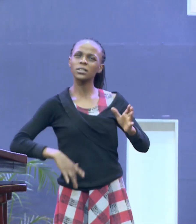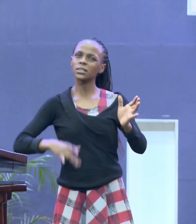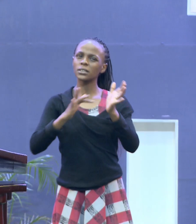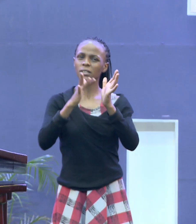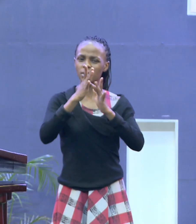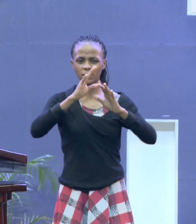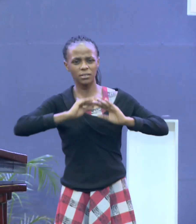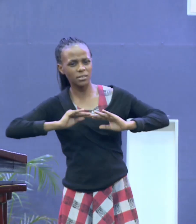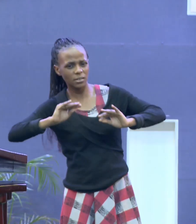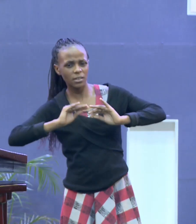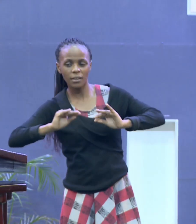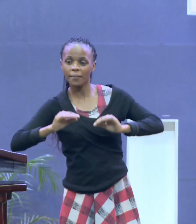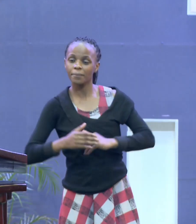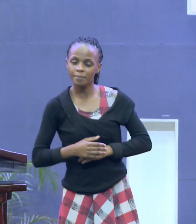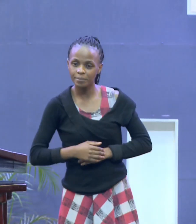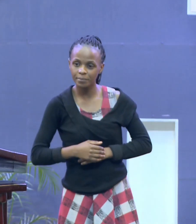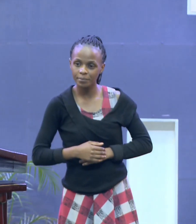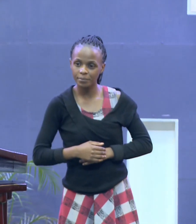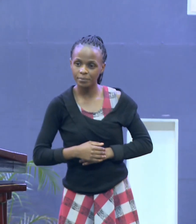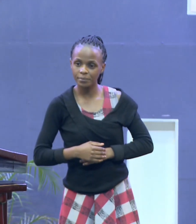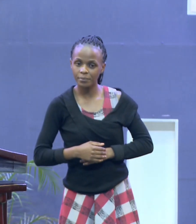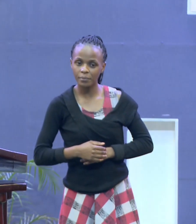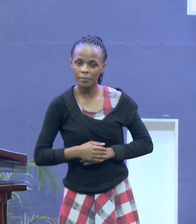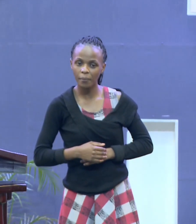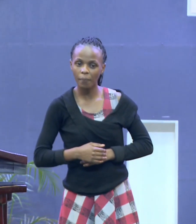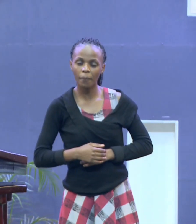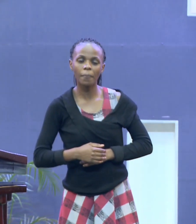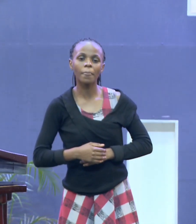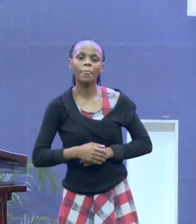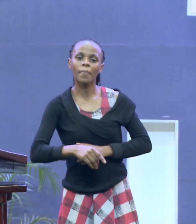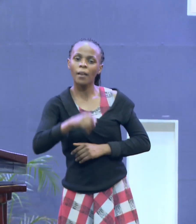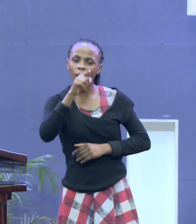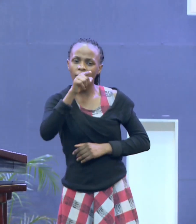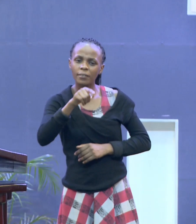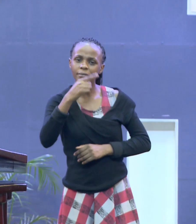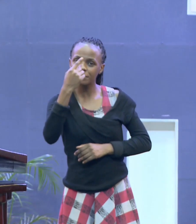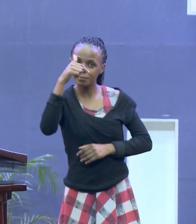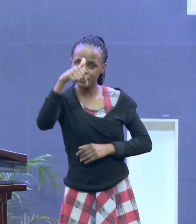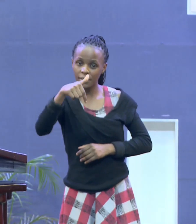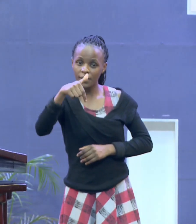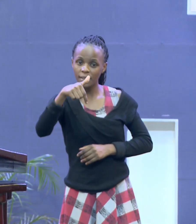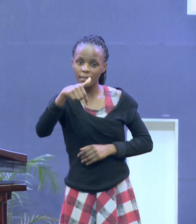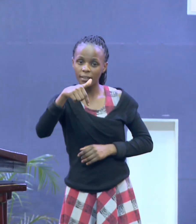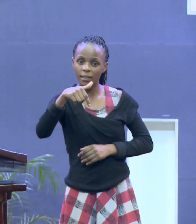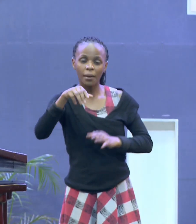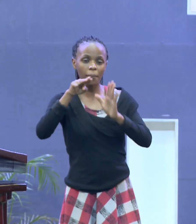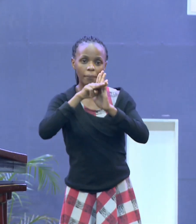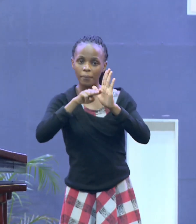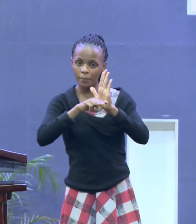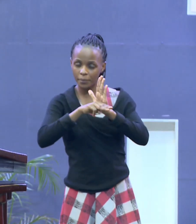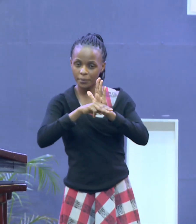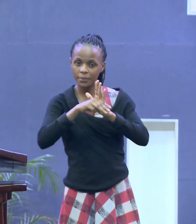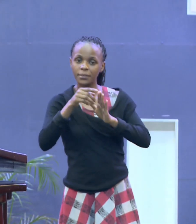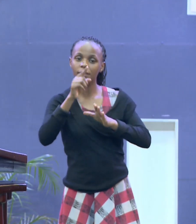Lord teaching. Bible egamanti mule 17 gagamira nti natandikira okubulira. Naye mule 16 wenjagala. I love